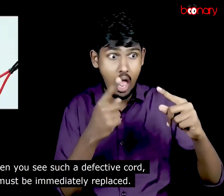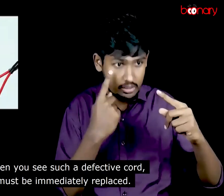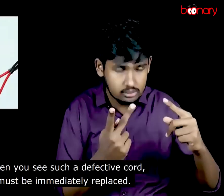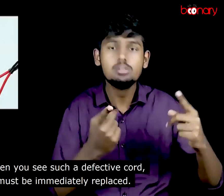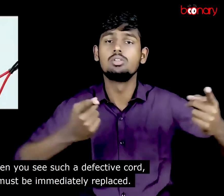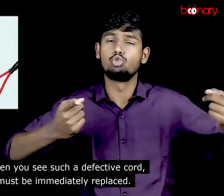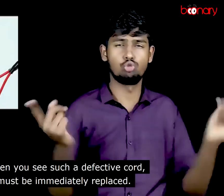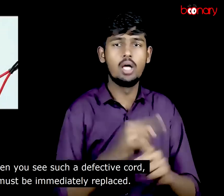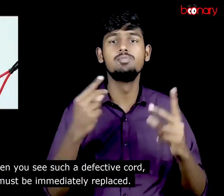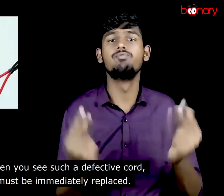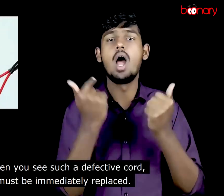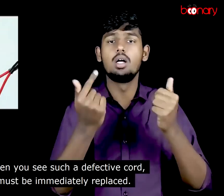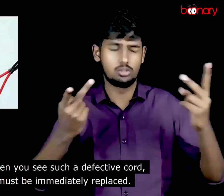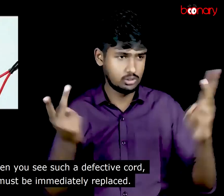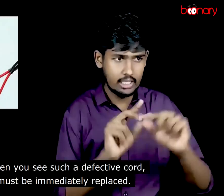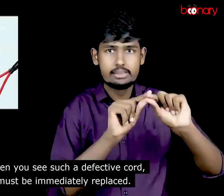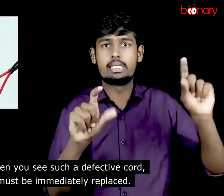be immediately replaced.